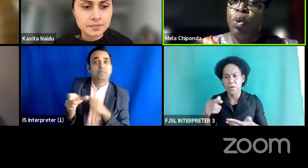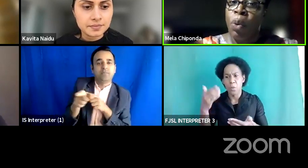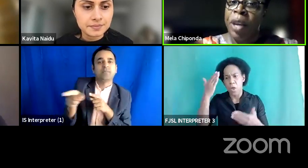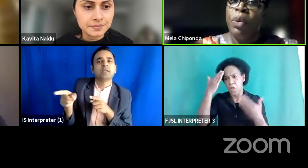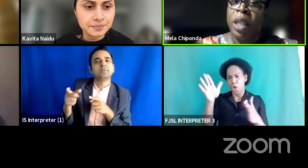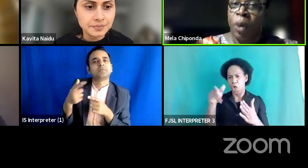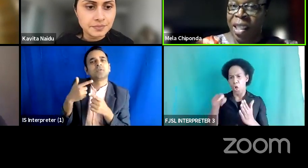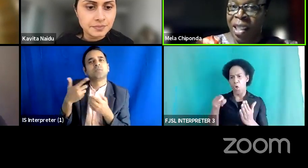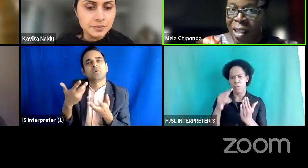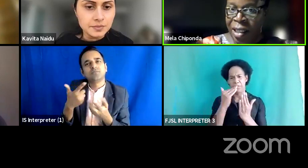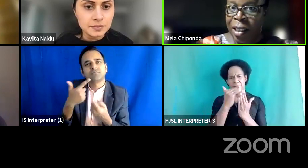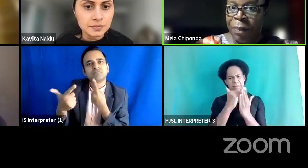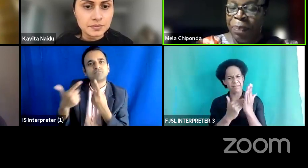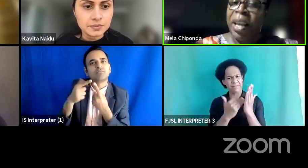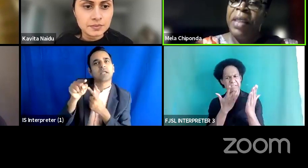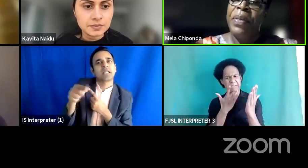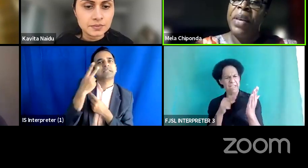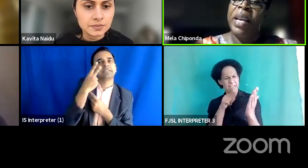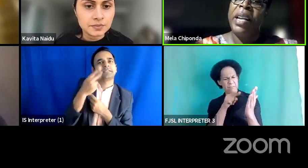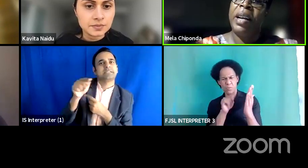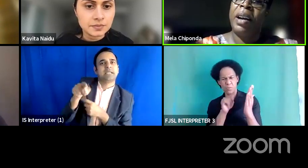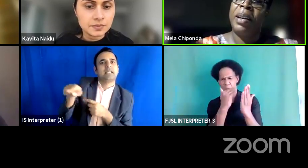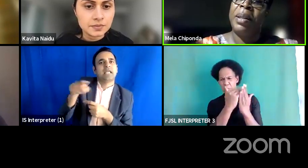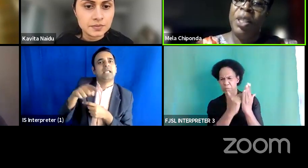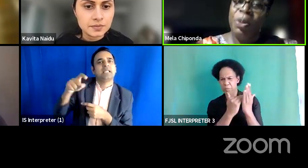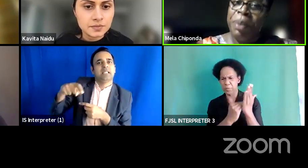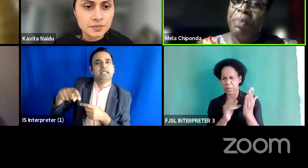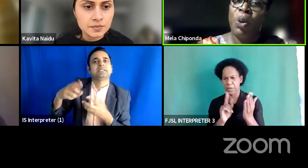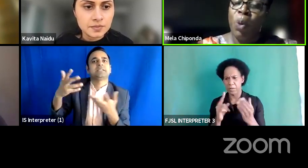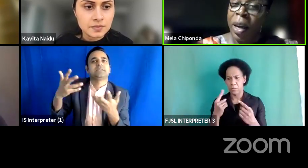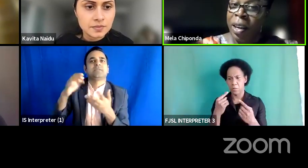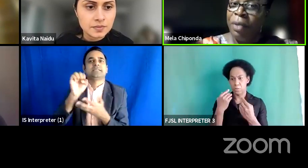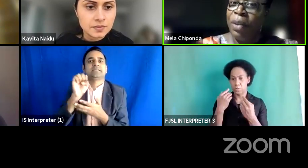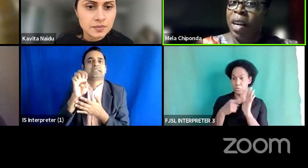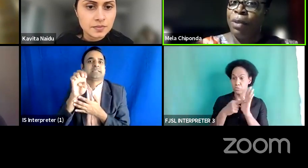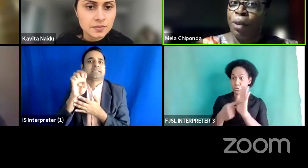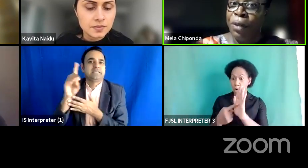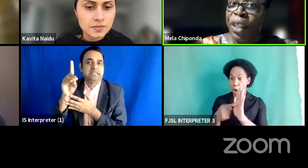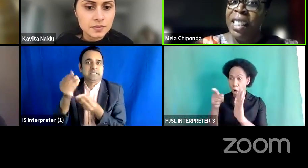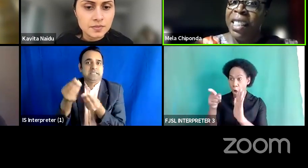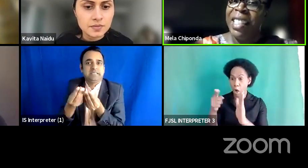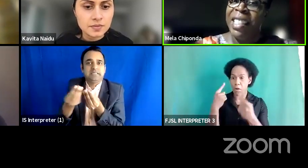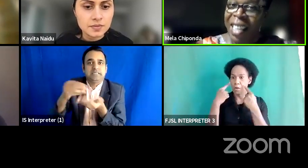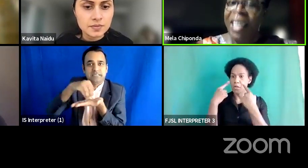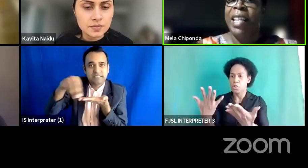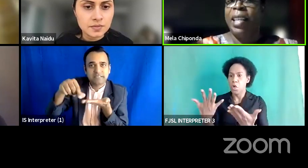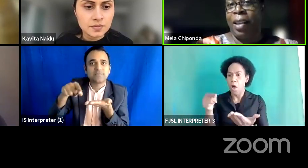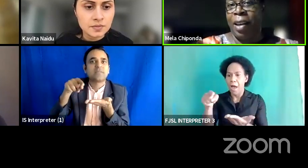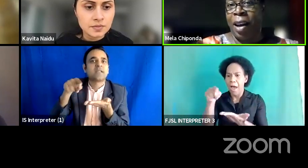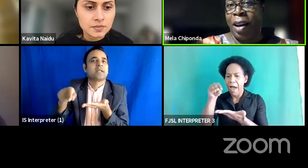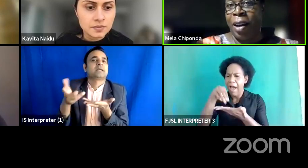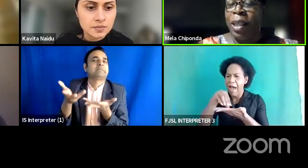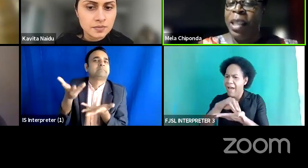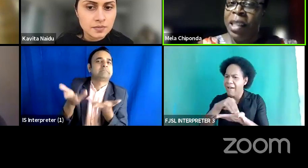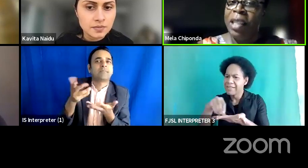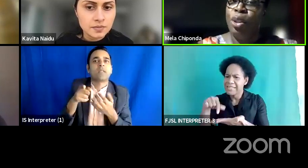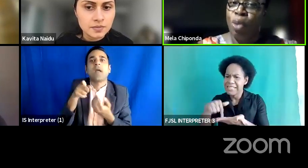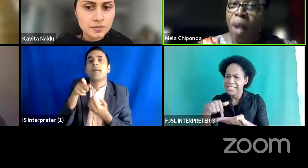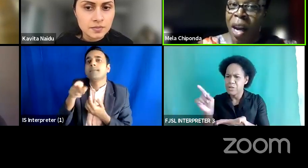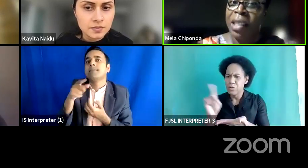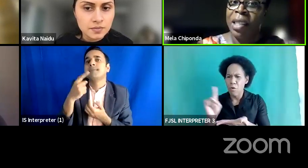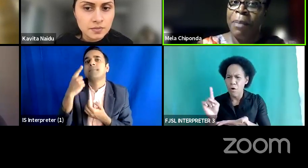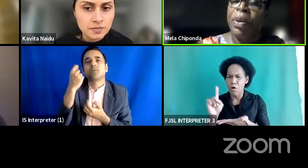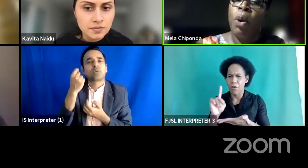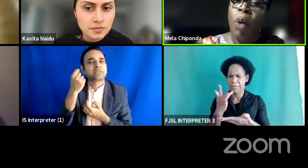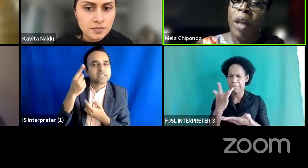we do away with our seeds, and then these people who are giving us for free start selling these